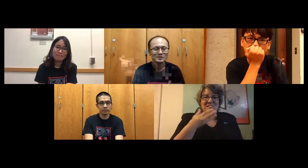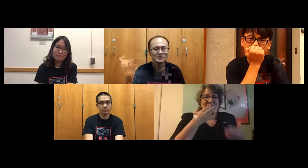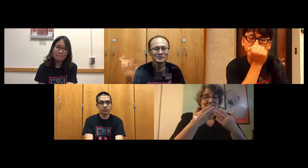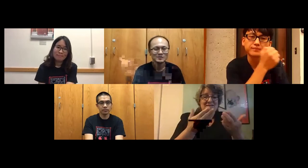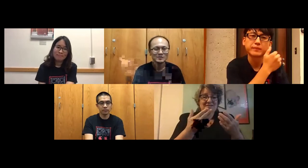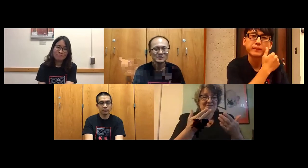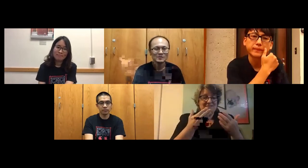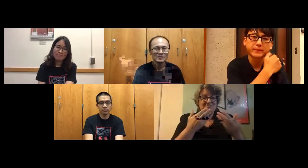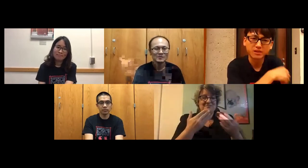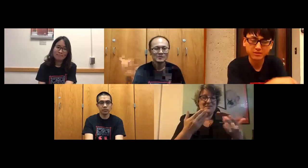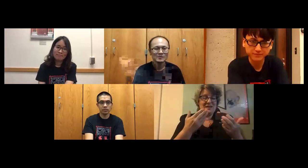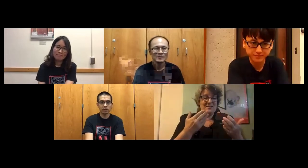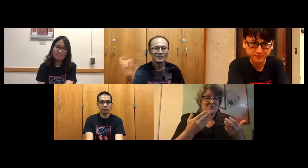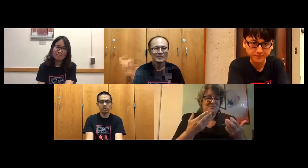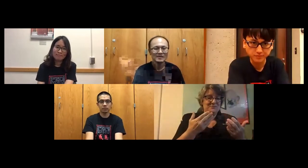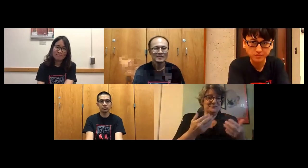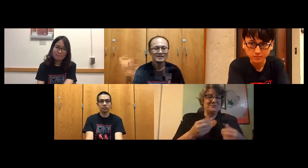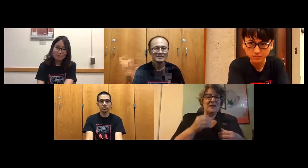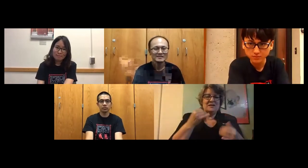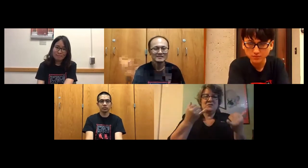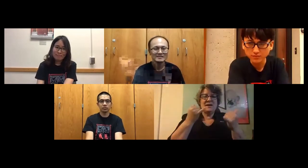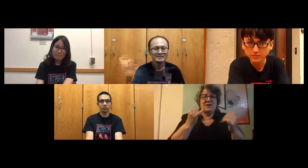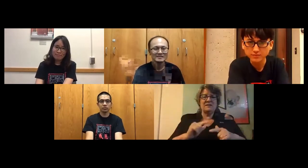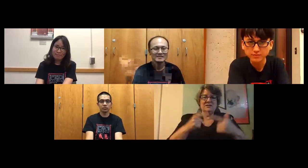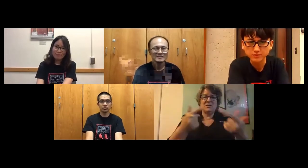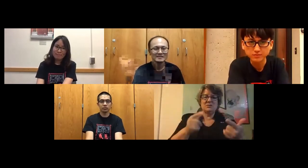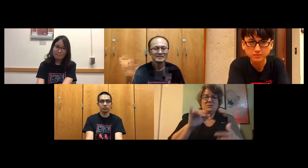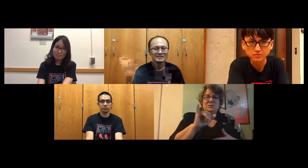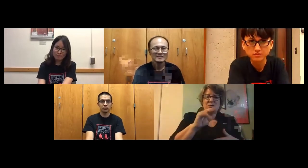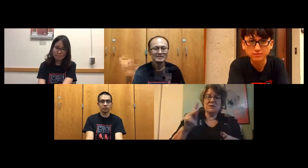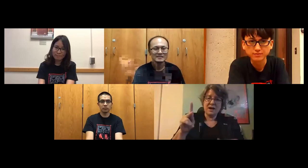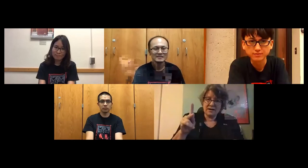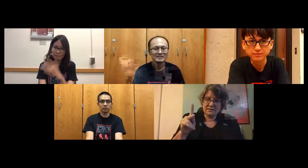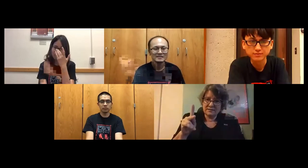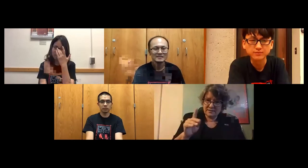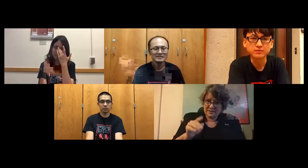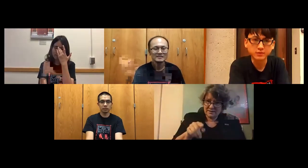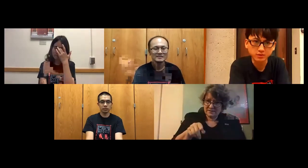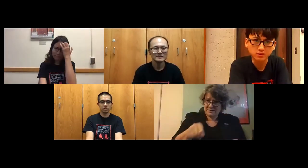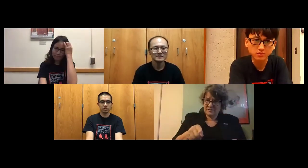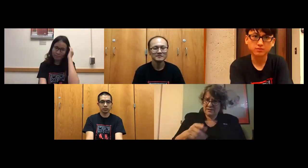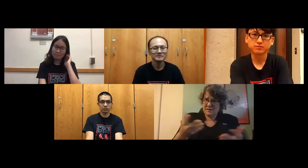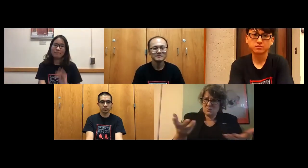Great, thank you. Thank you. So now we'll go next to Yuquan.